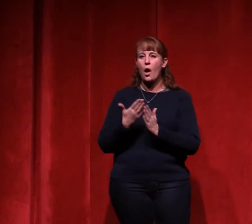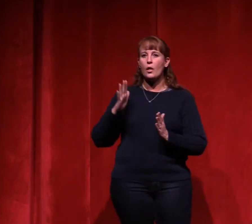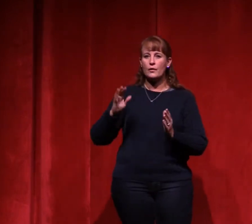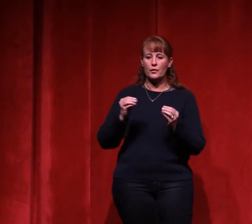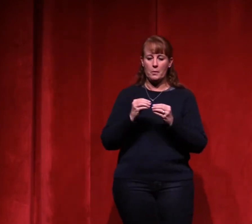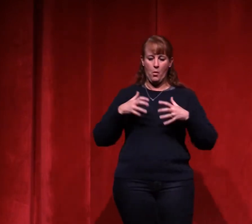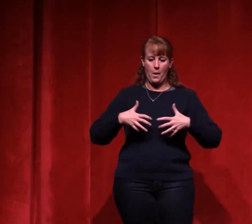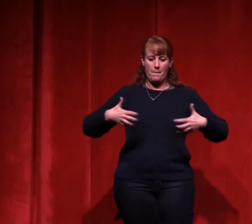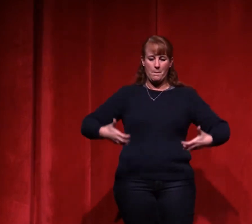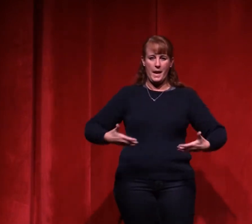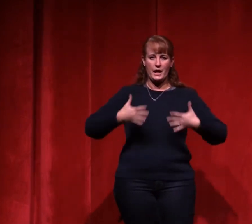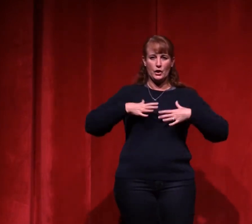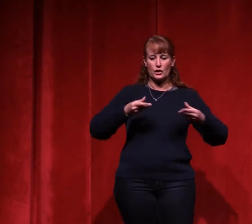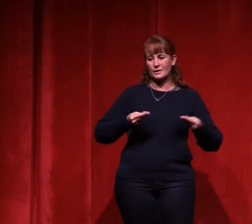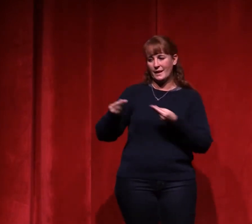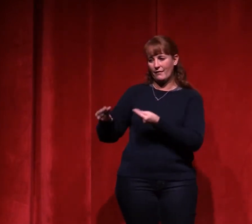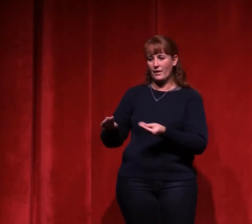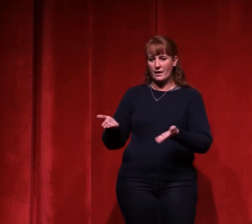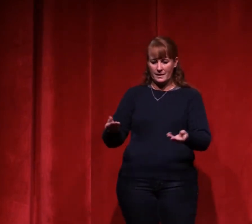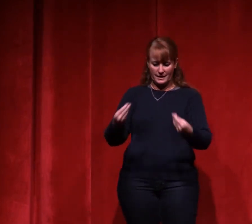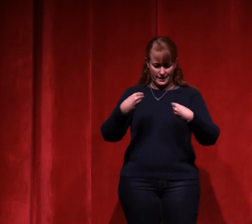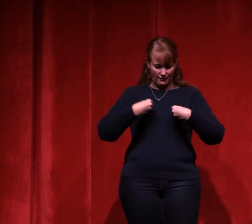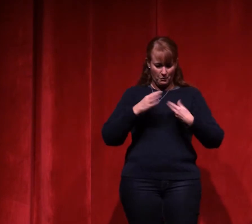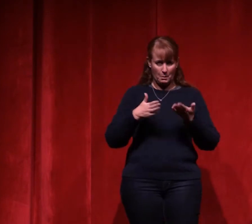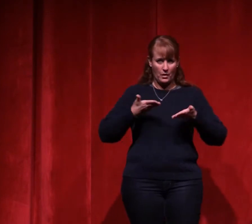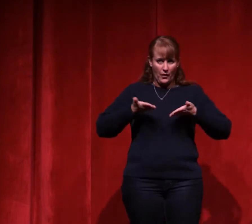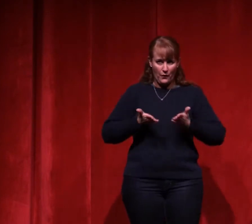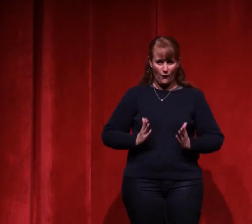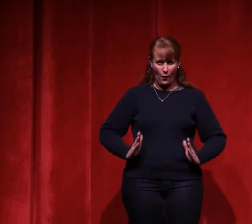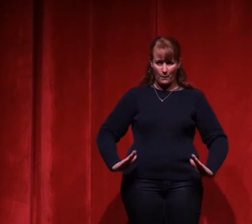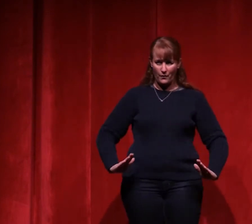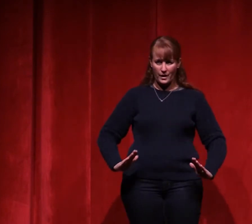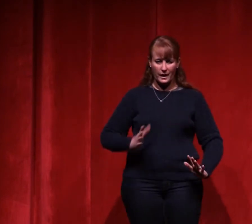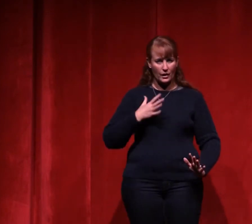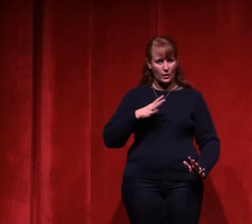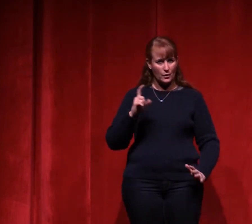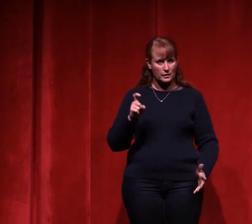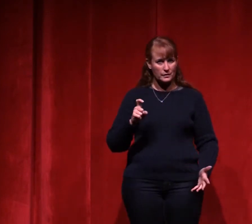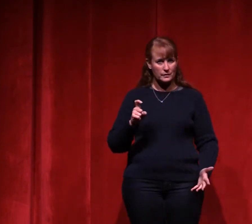baggier clothes went to her, leaving me with all the form-fitting ones.